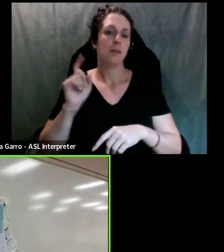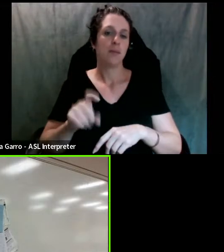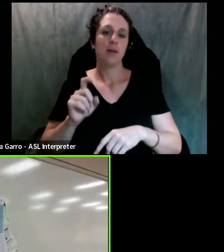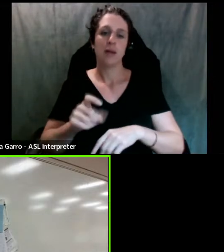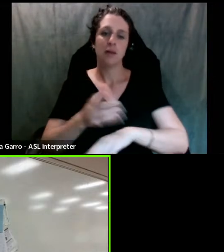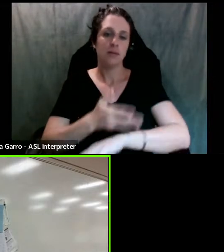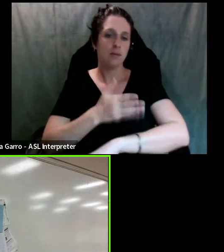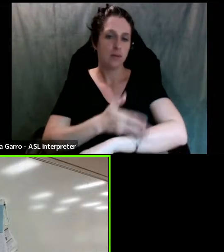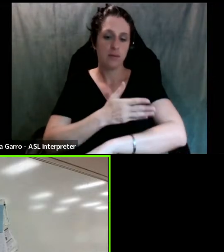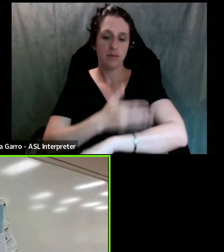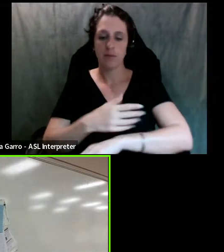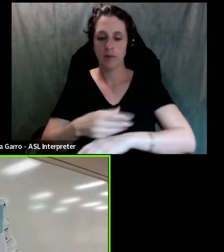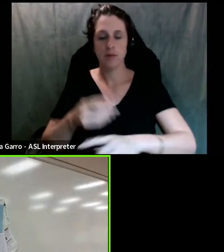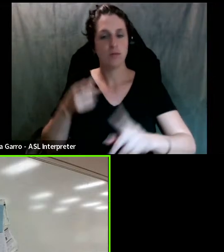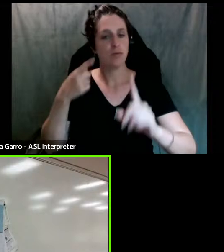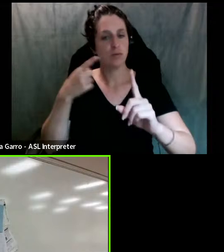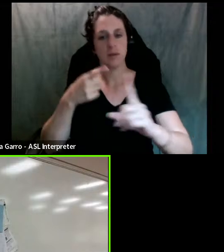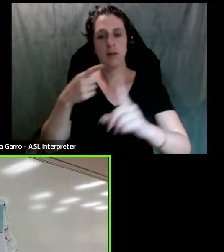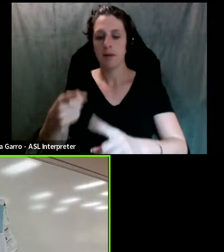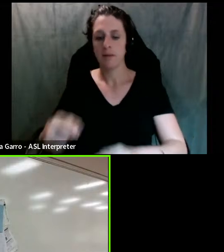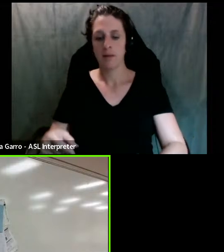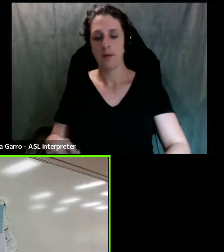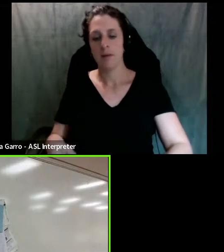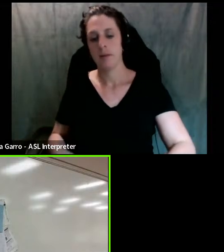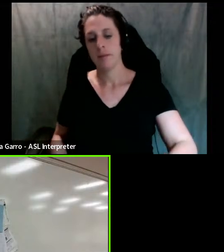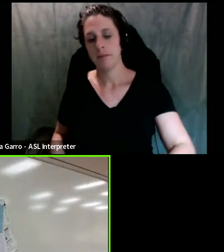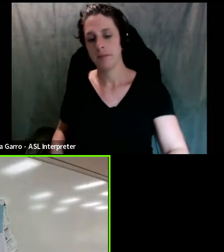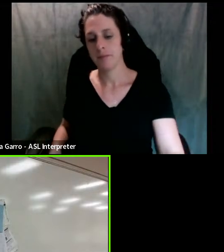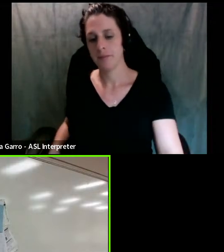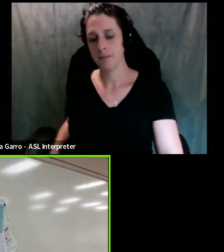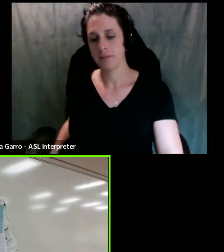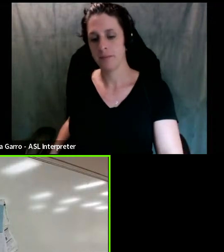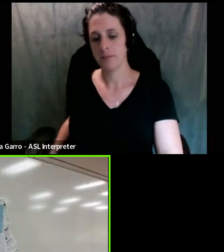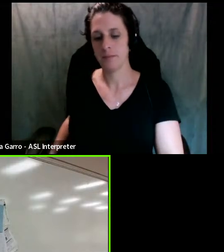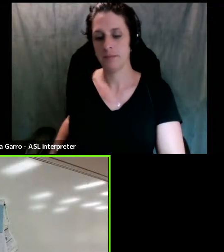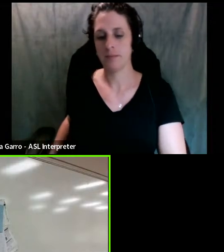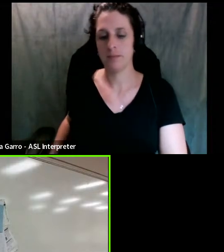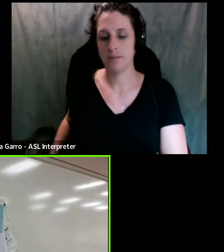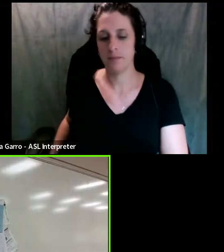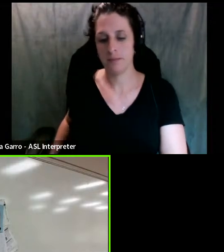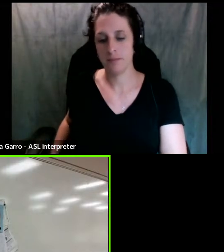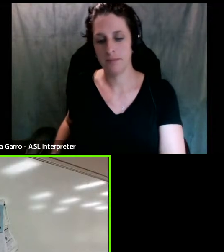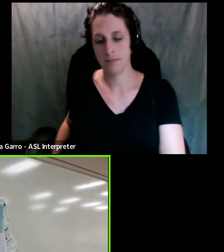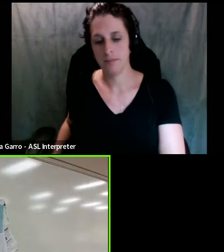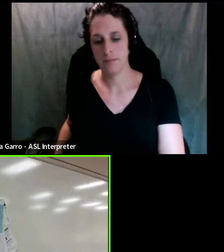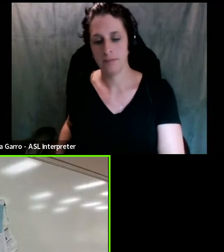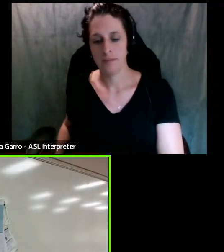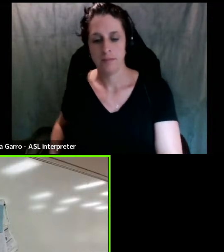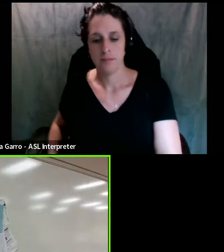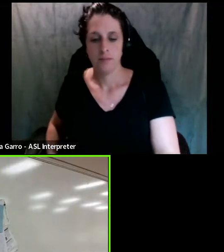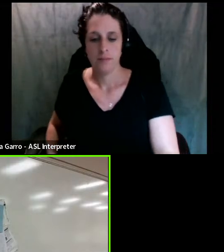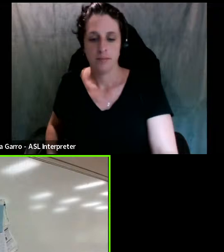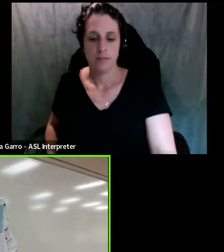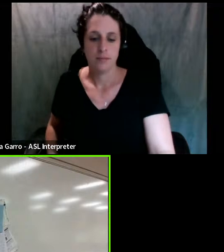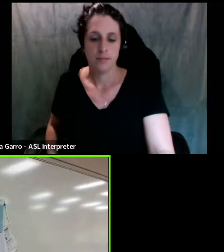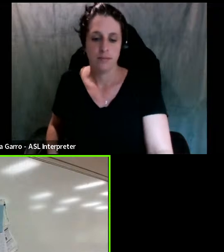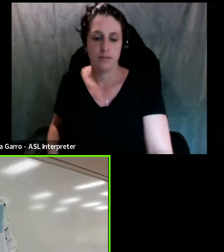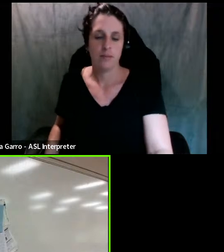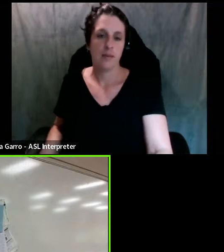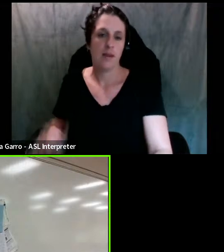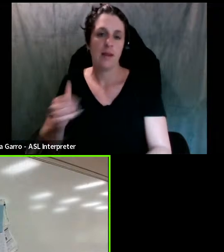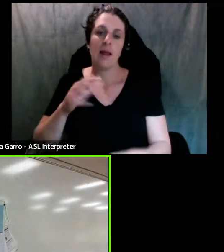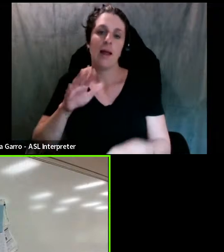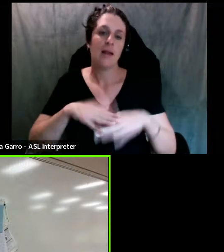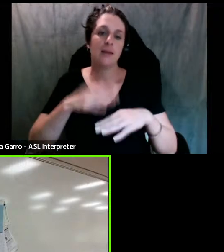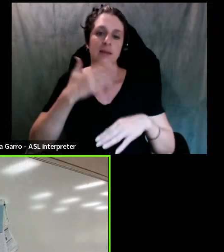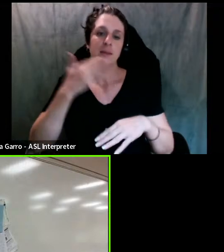to strive for, if not perfection, at least the best that we can do